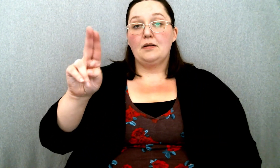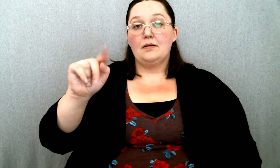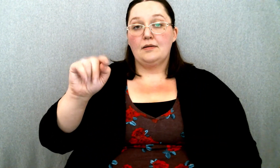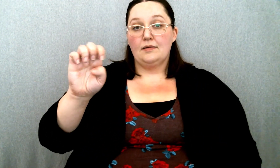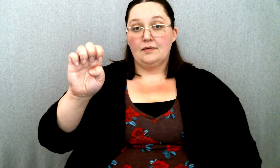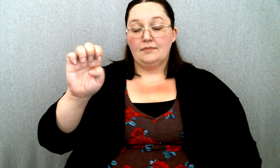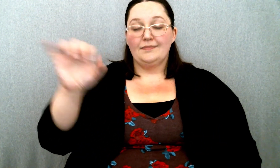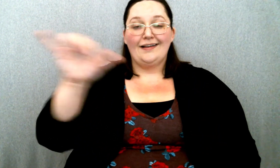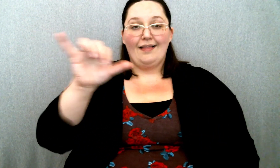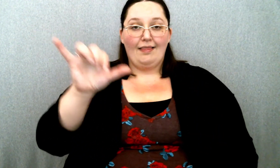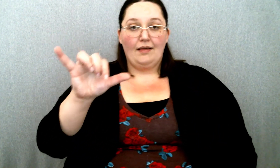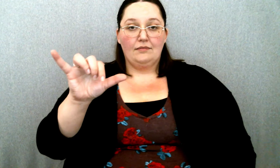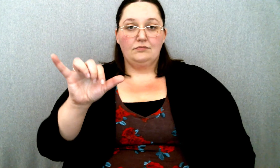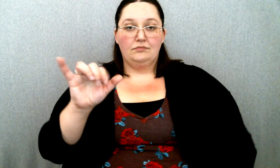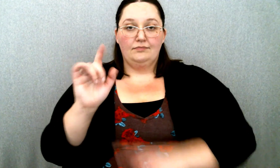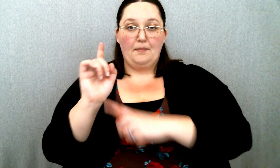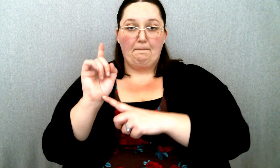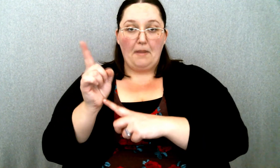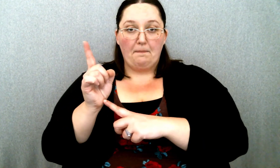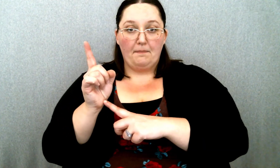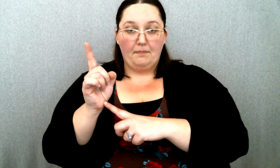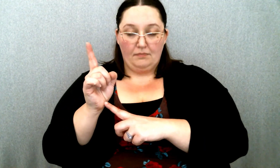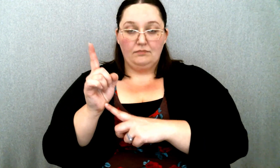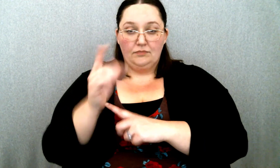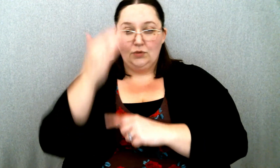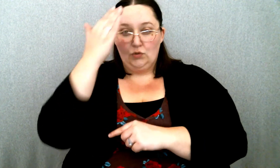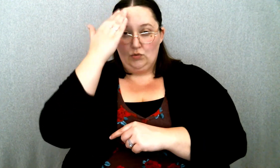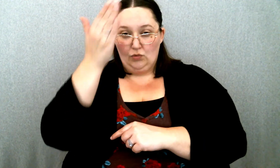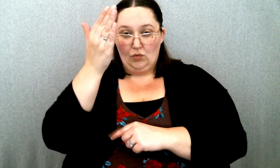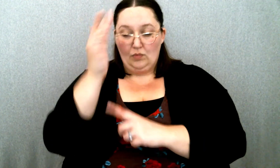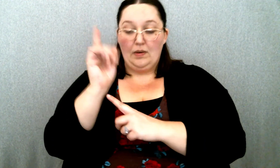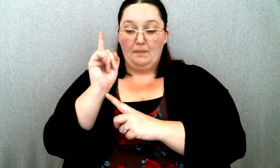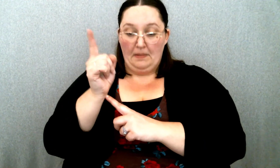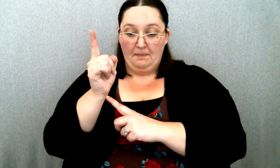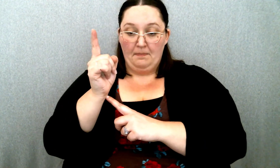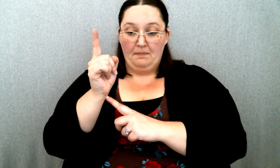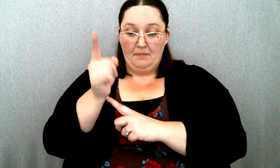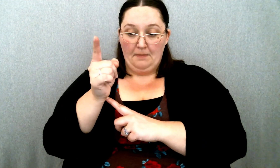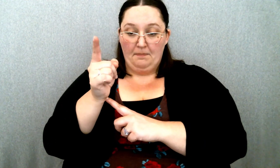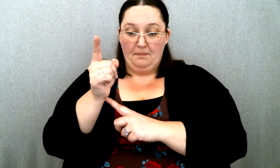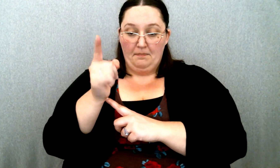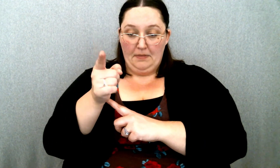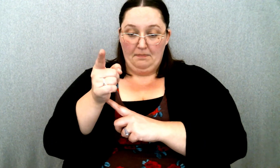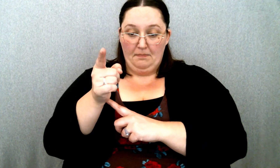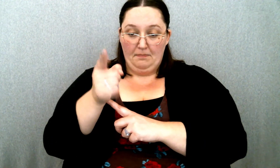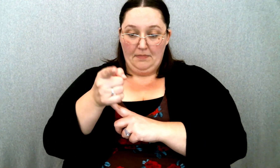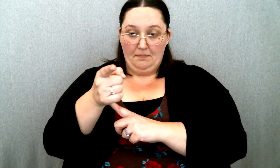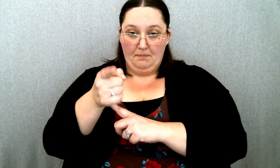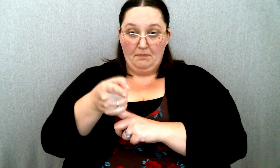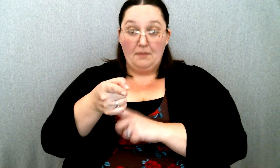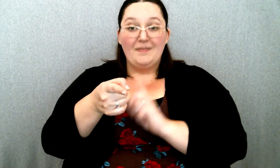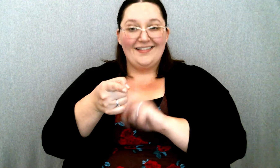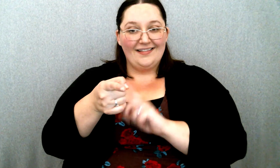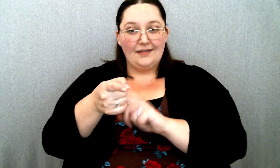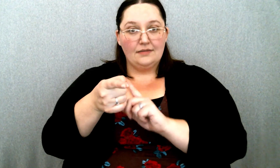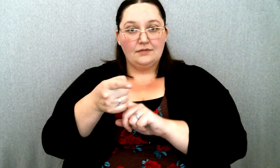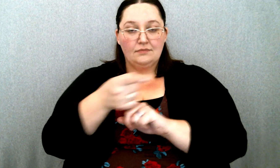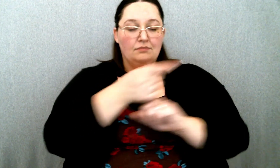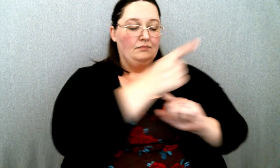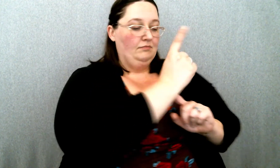For minute, you have to imagine that minute hand which ticks, right? When that minute hand is ticking, you know what minute it